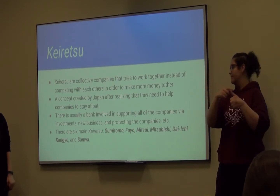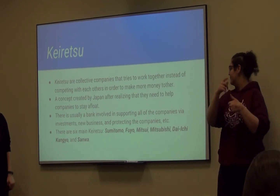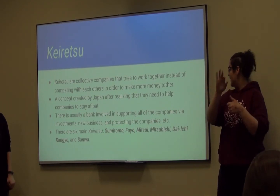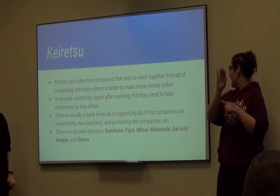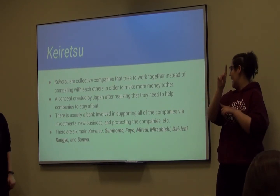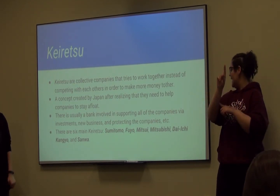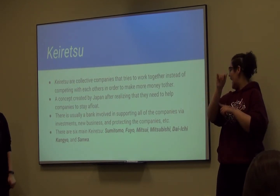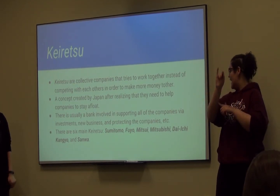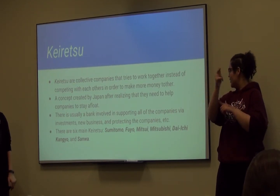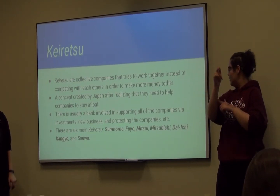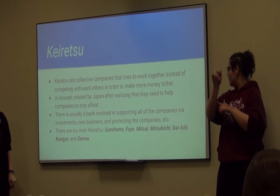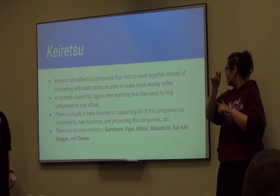Daiichi,